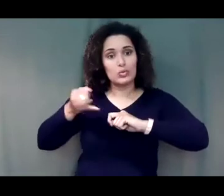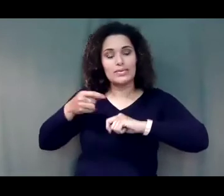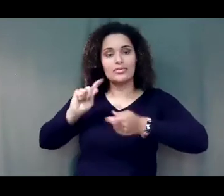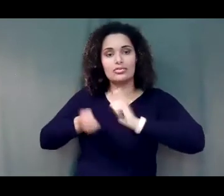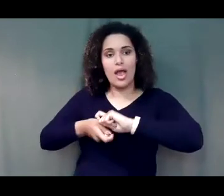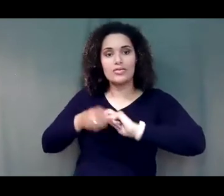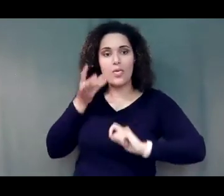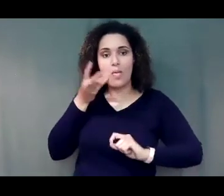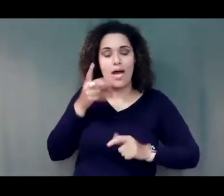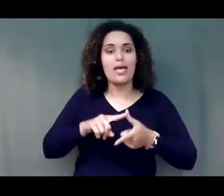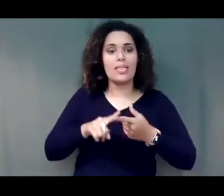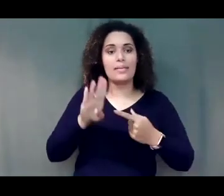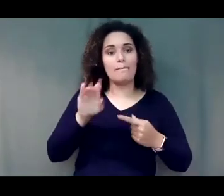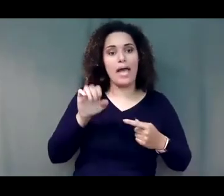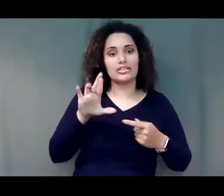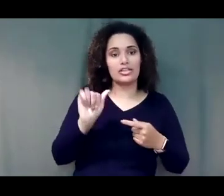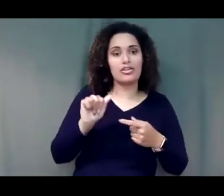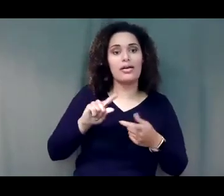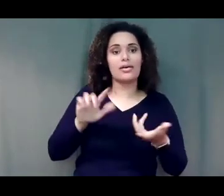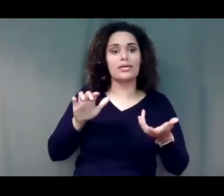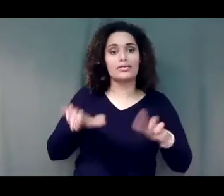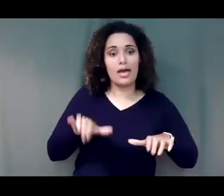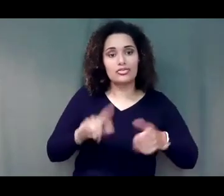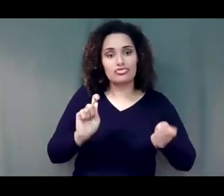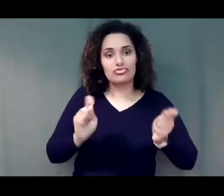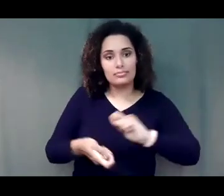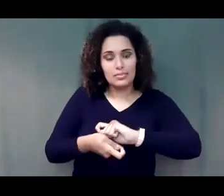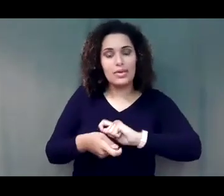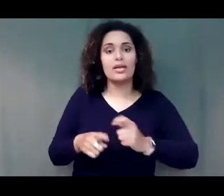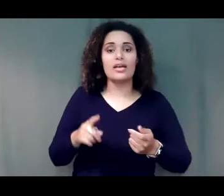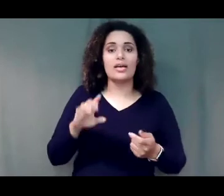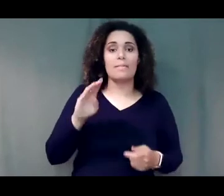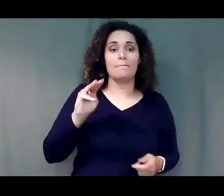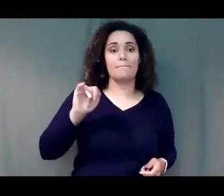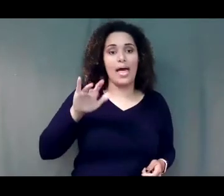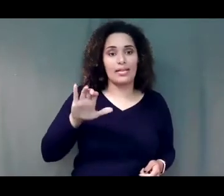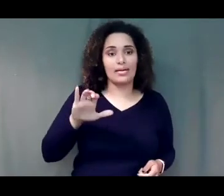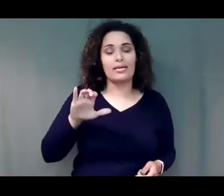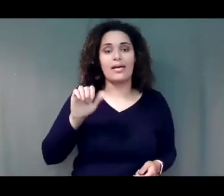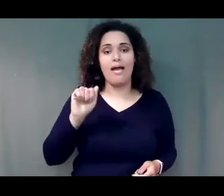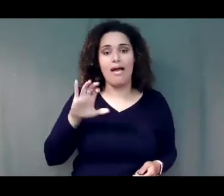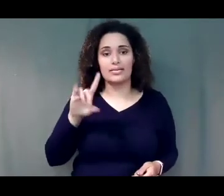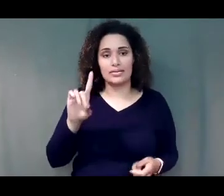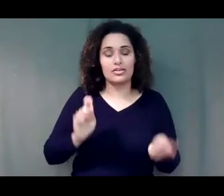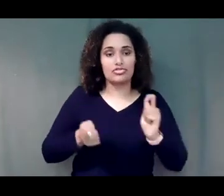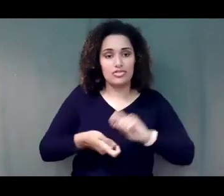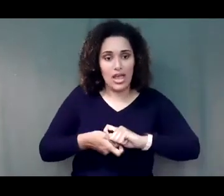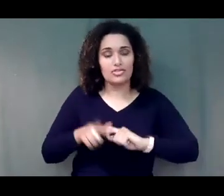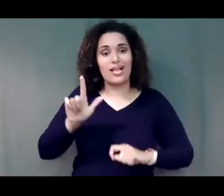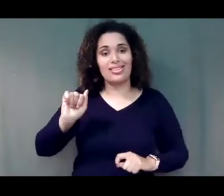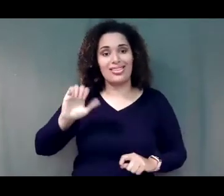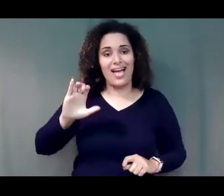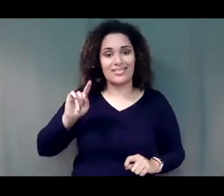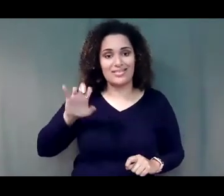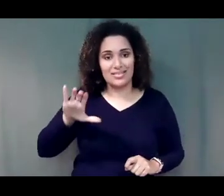actually a bacteria that does this transformation, and it turns malic acid into lactic acid. And malic acid is this very kind of